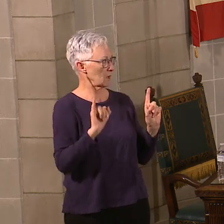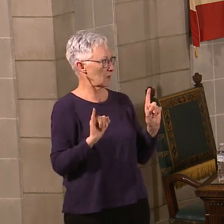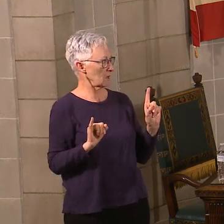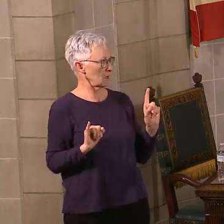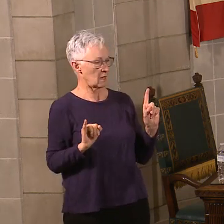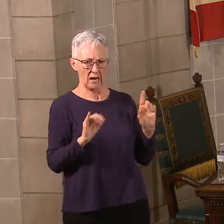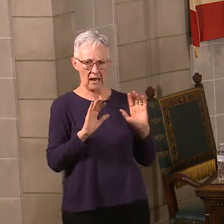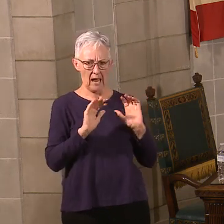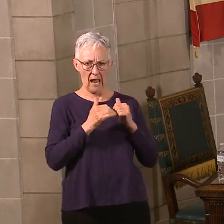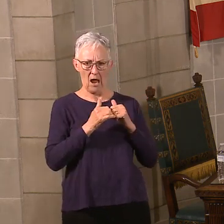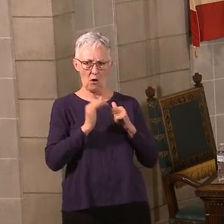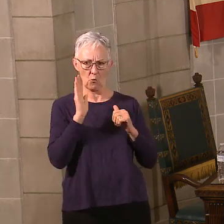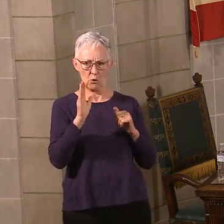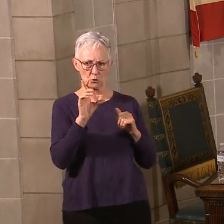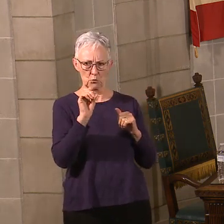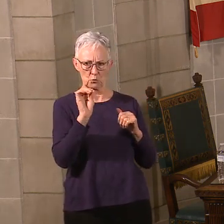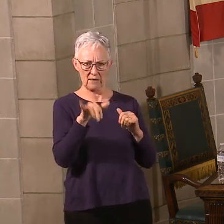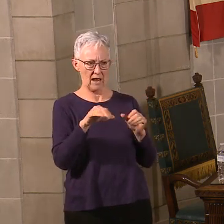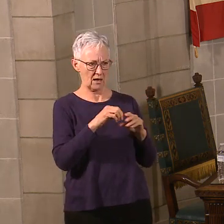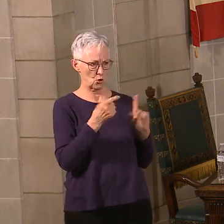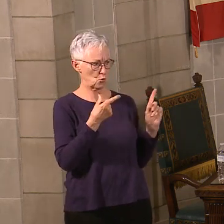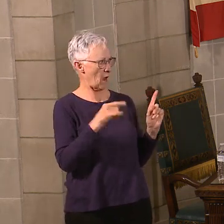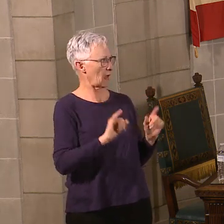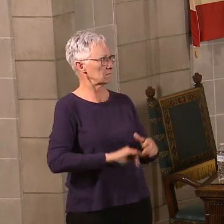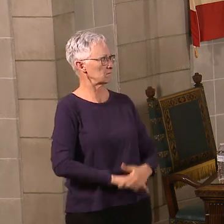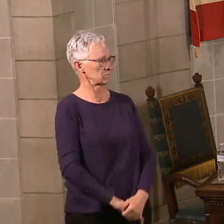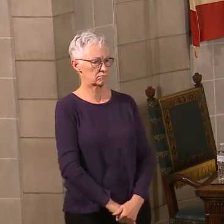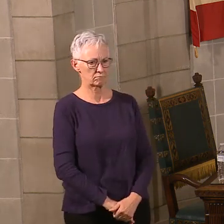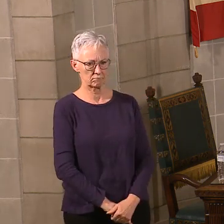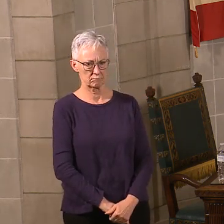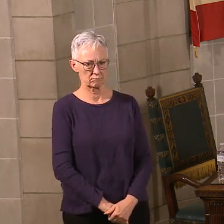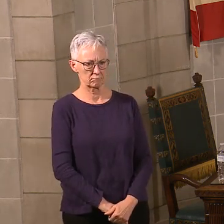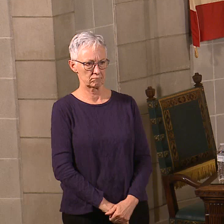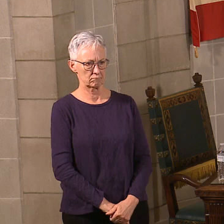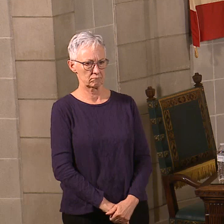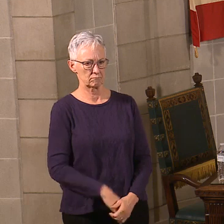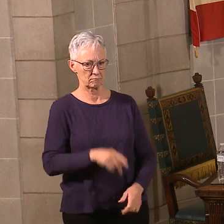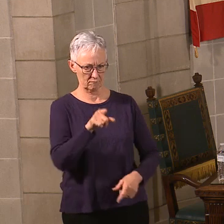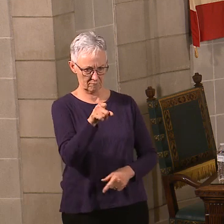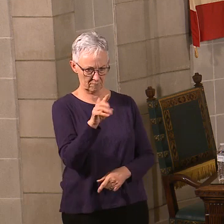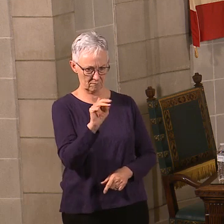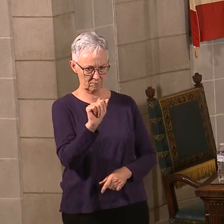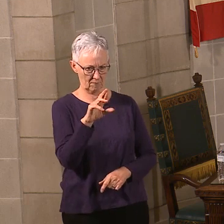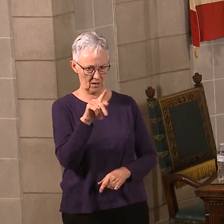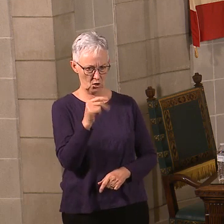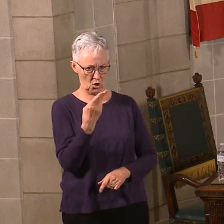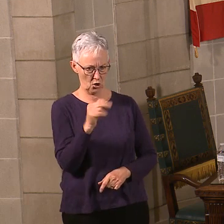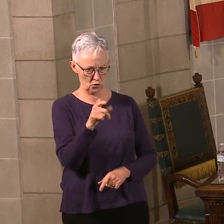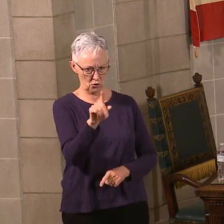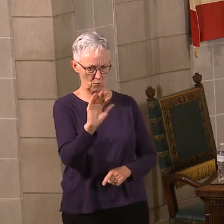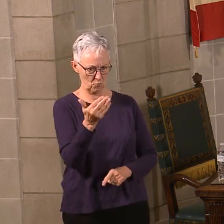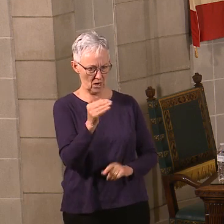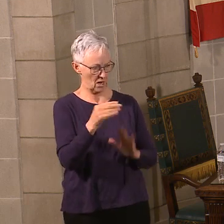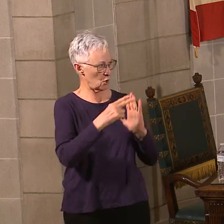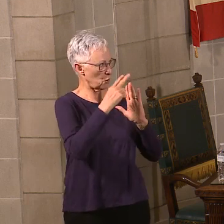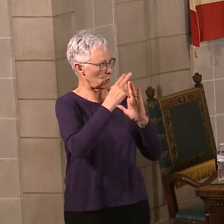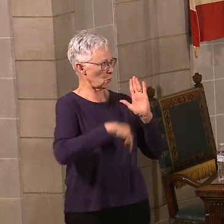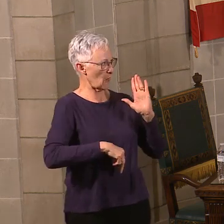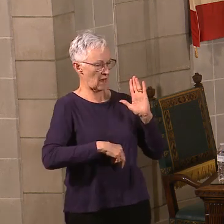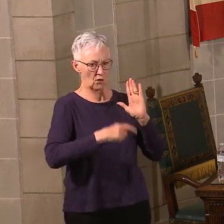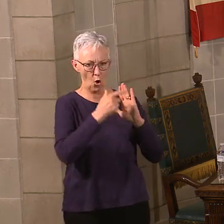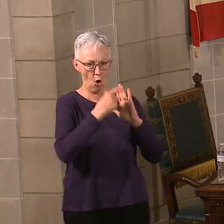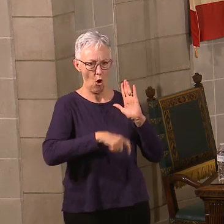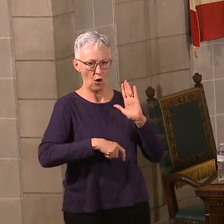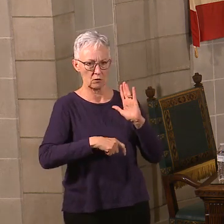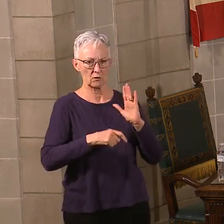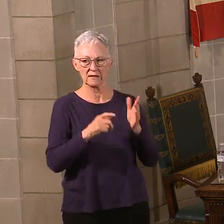measures? Many of you, and Martha, I know you probably did, read the article, you probably got an advanced version of it, the letter from the 45 Grand